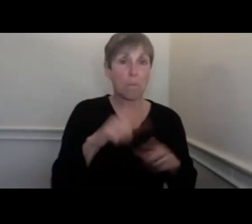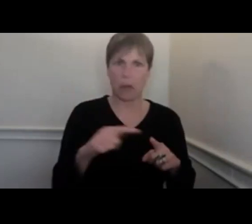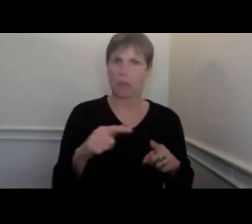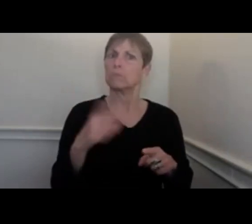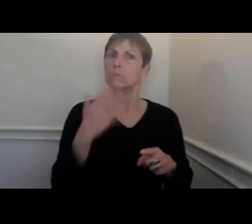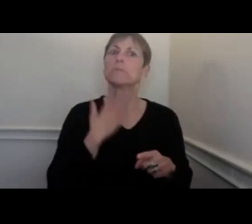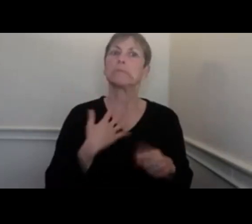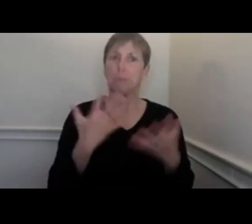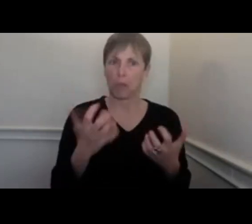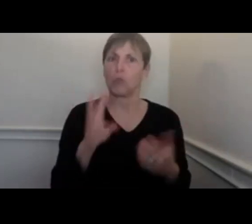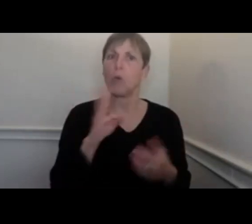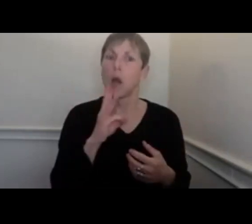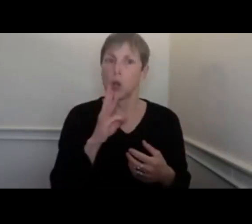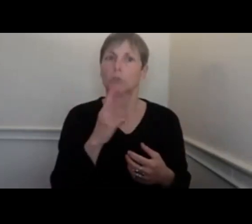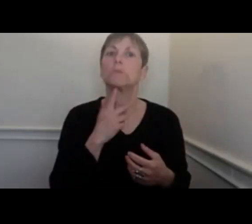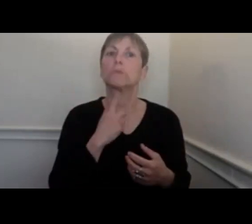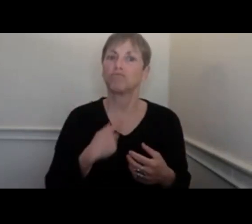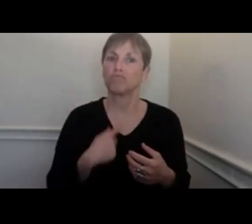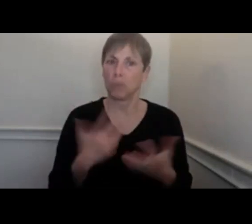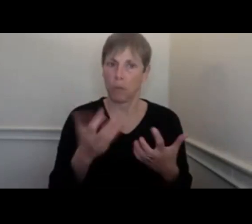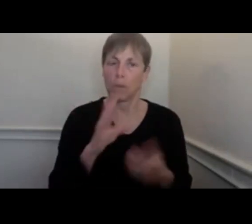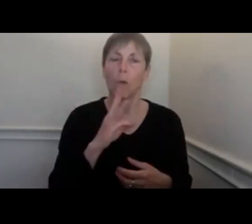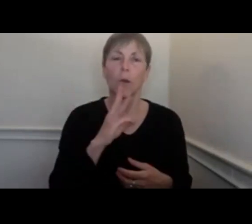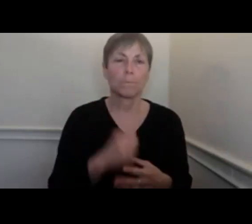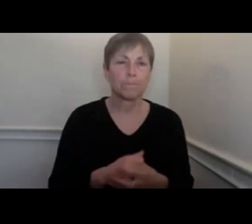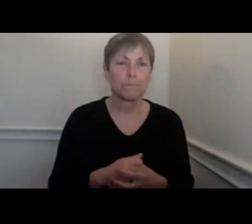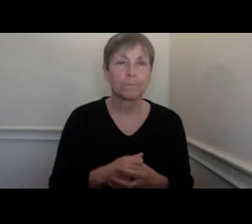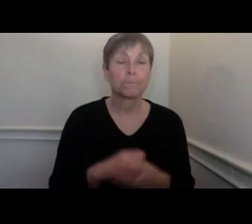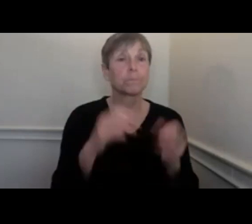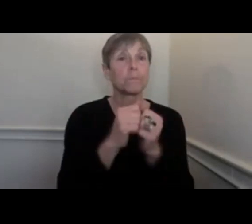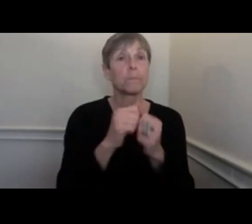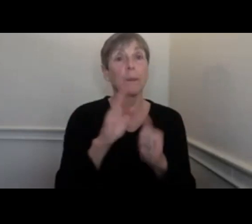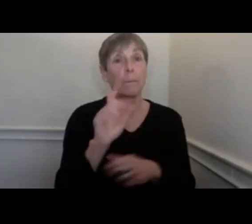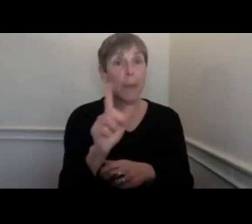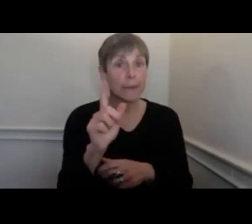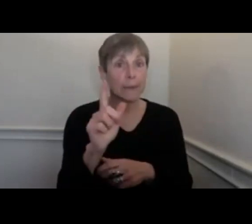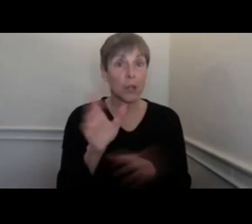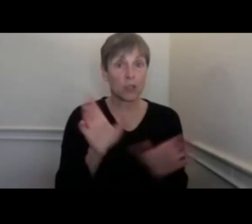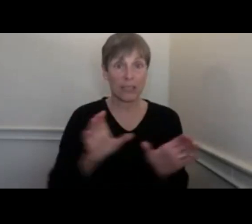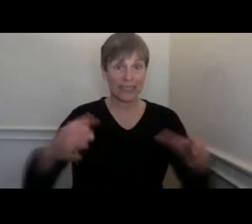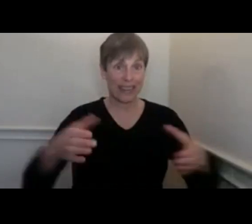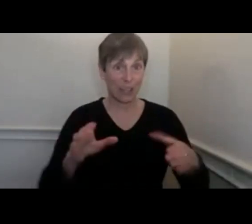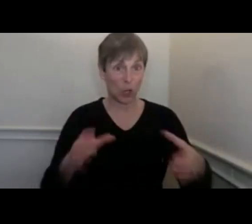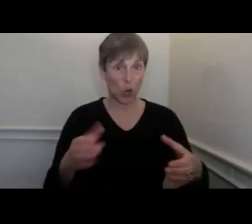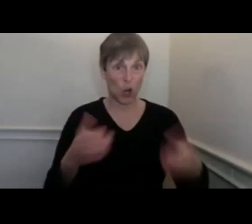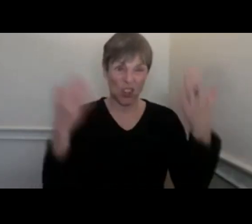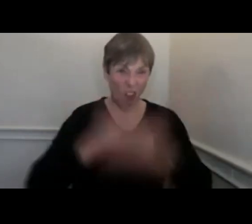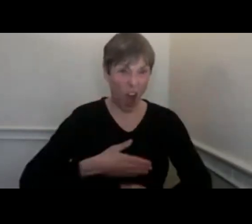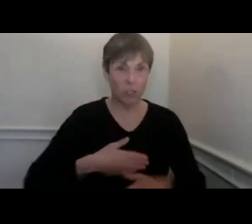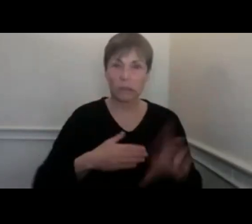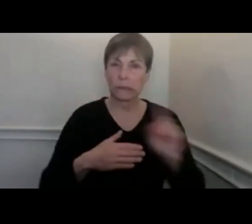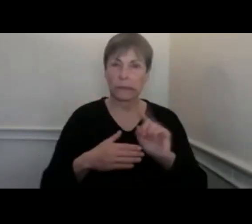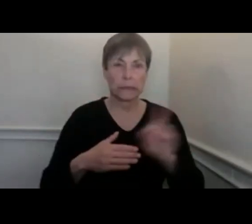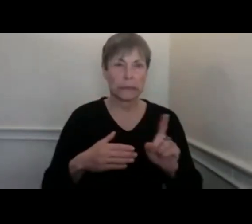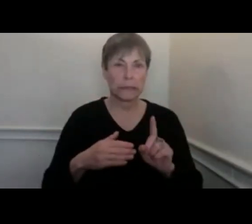so you definitely want to have a not so dark container for basil. It will just make